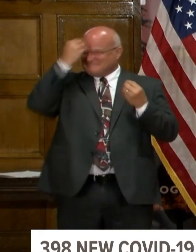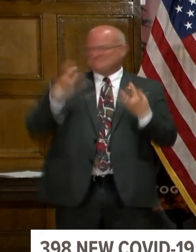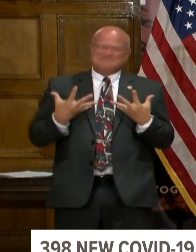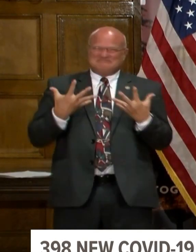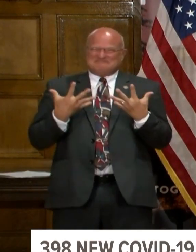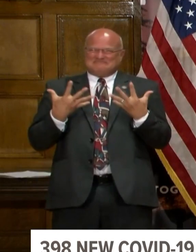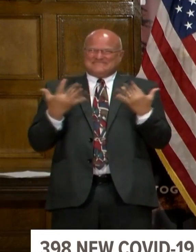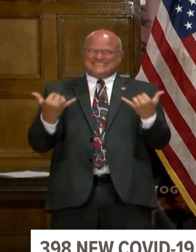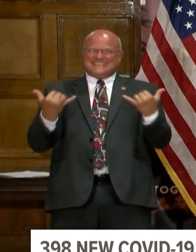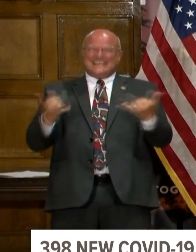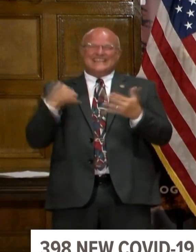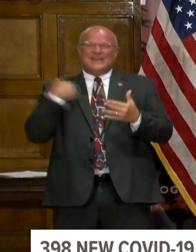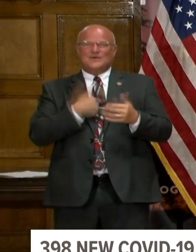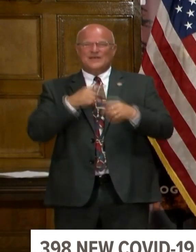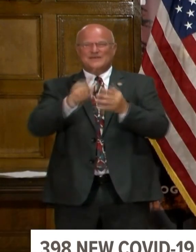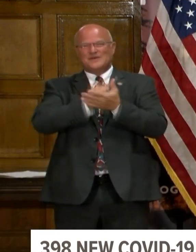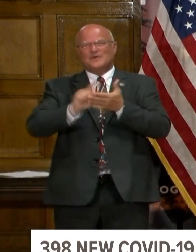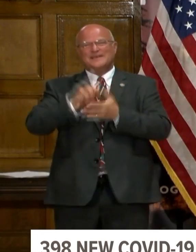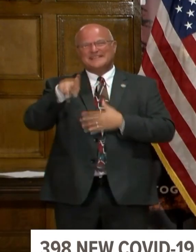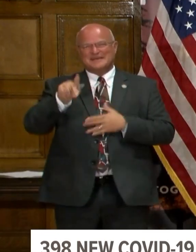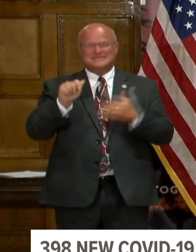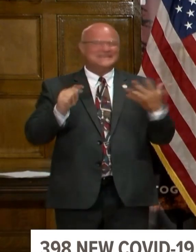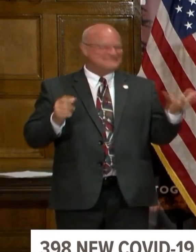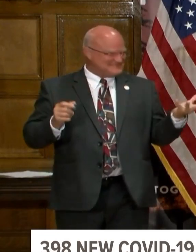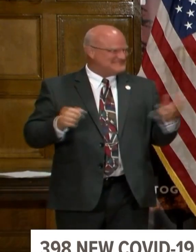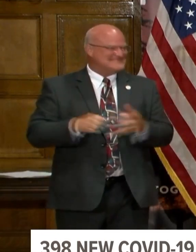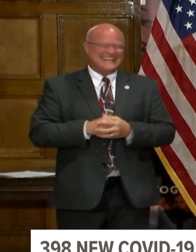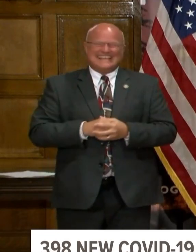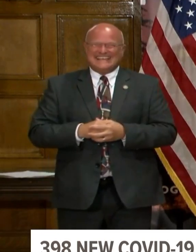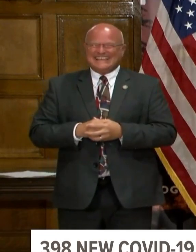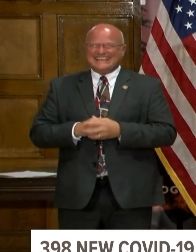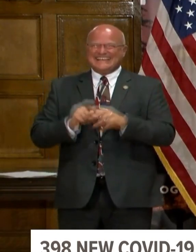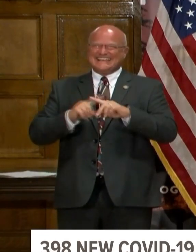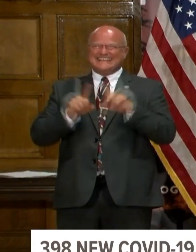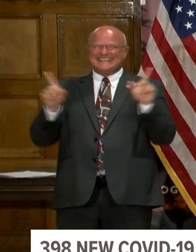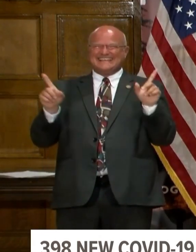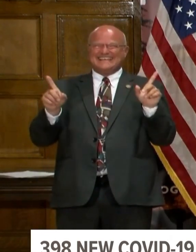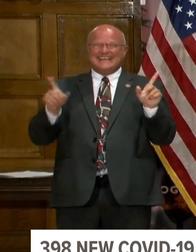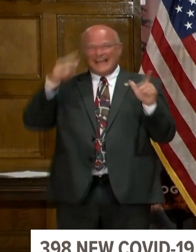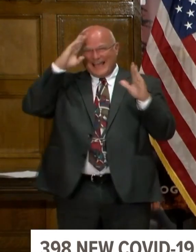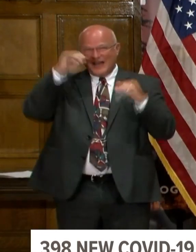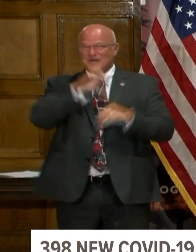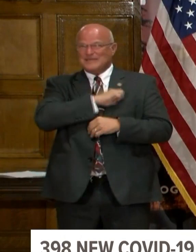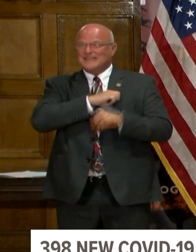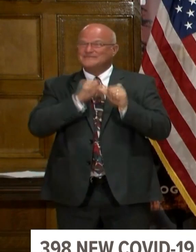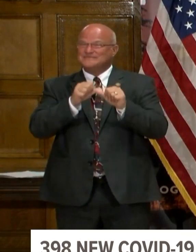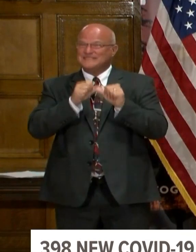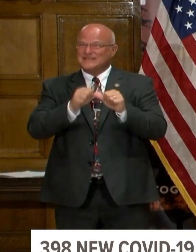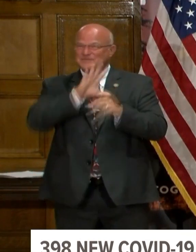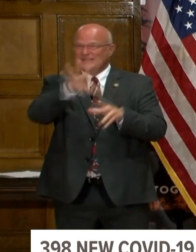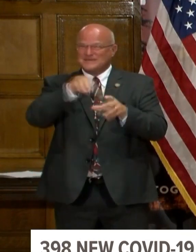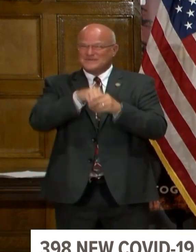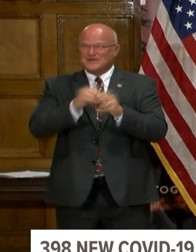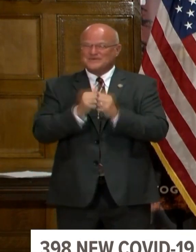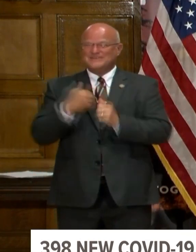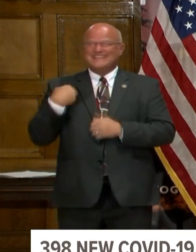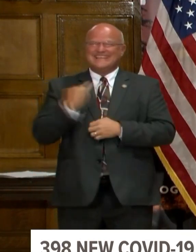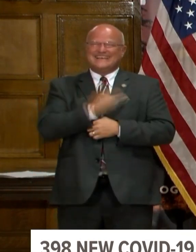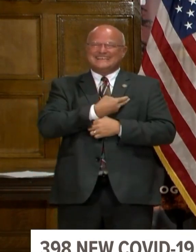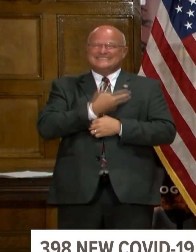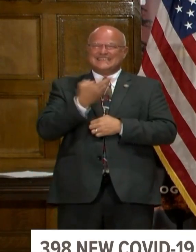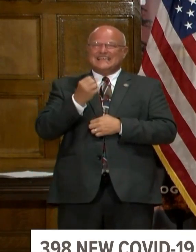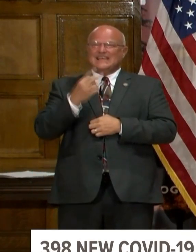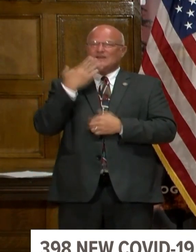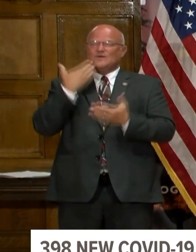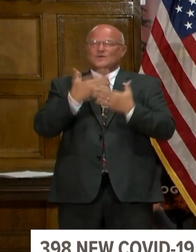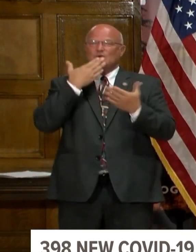news to him earlier that we're going to a weekly update. But I hope Eddie will continue to be a partner with us. He's